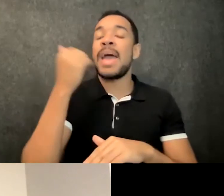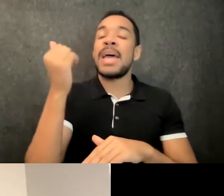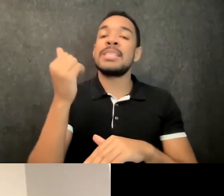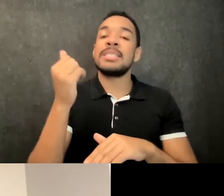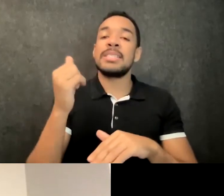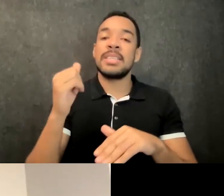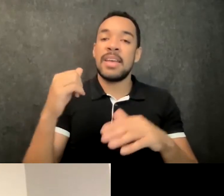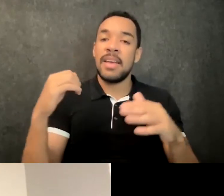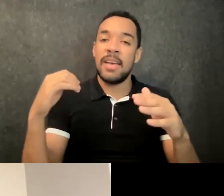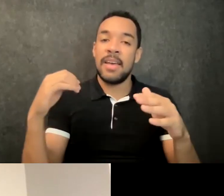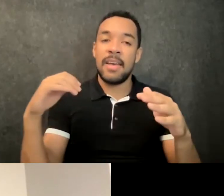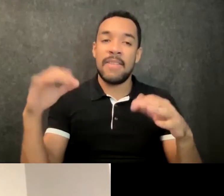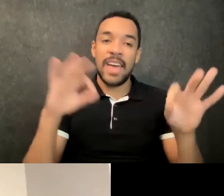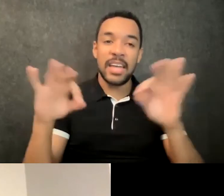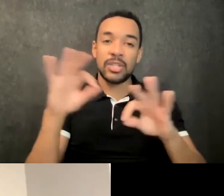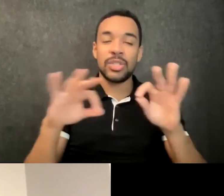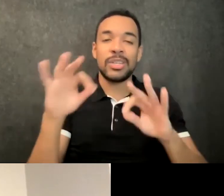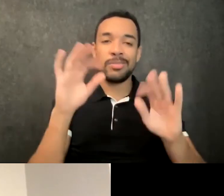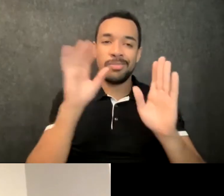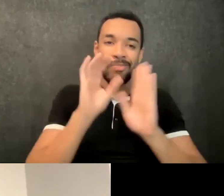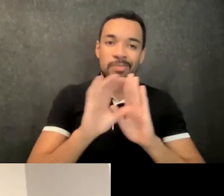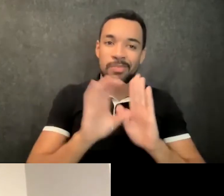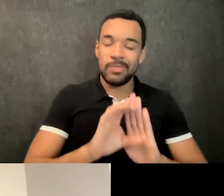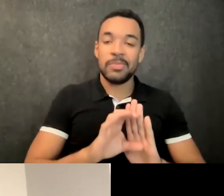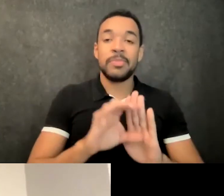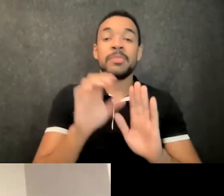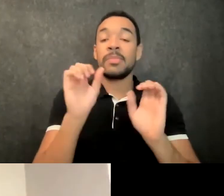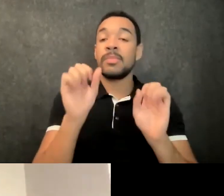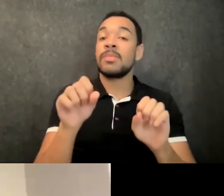her on Twitter or on IG at Kirin,